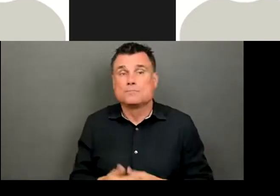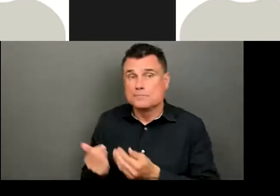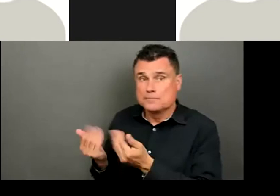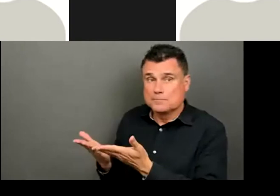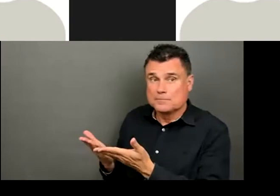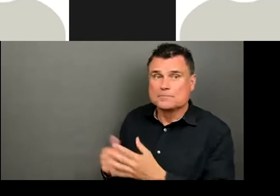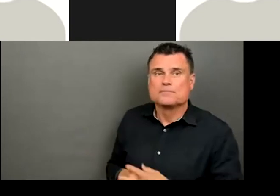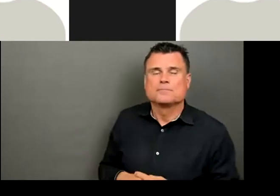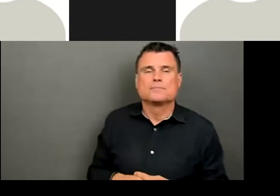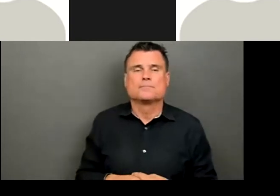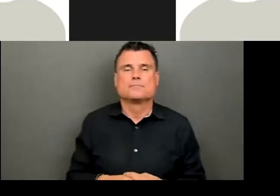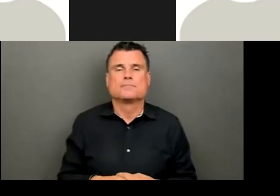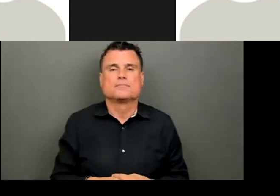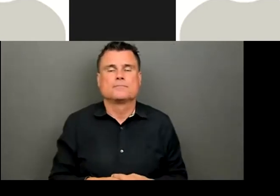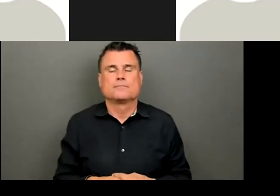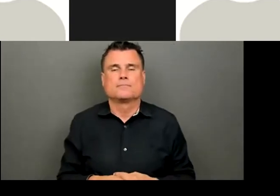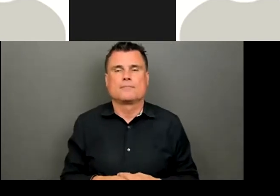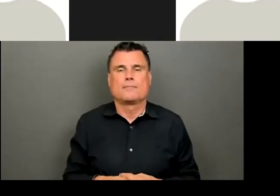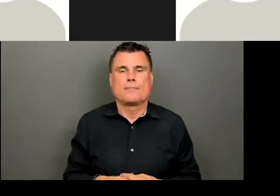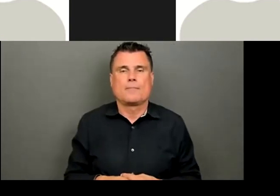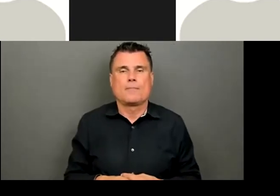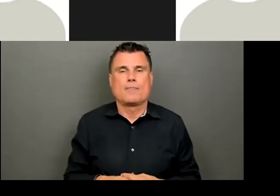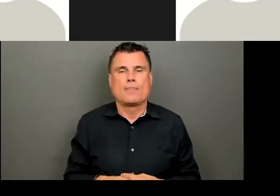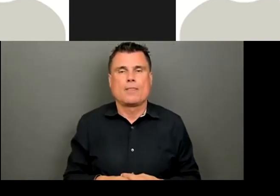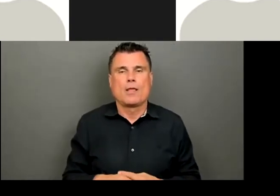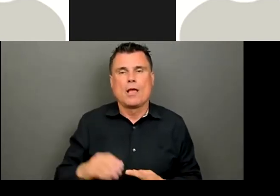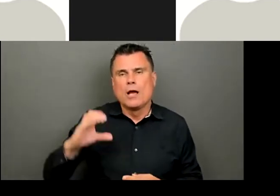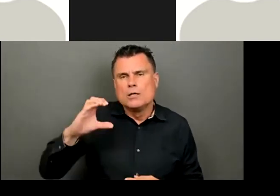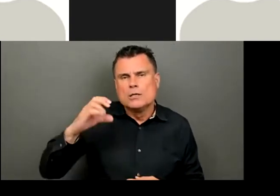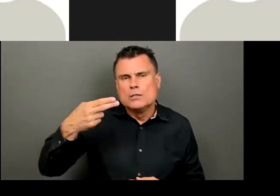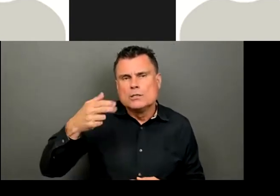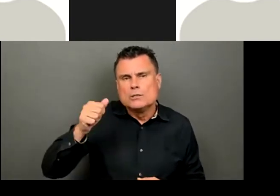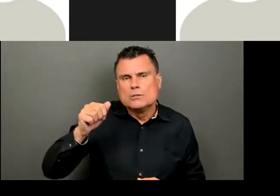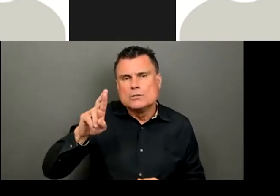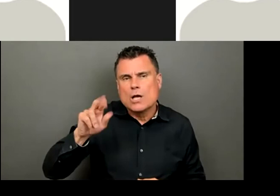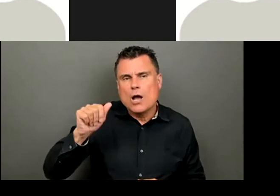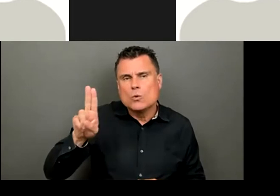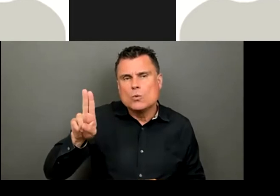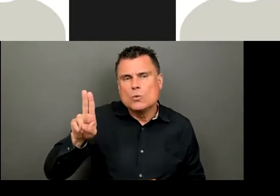Okay, Charut, can I have your response to your two questions, please?